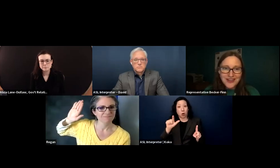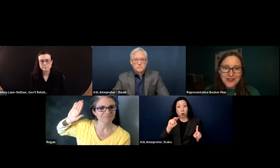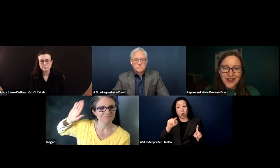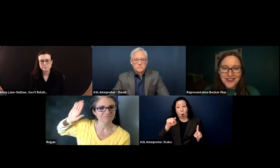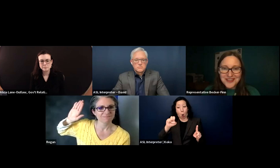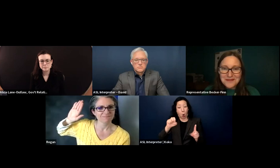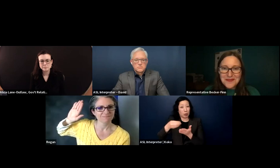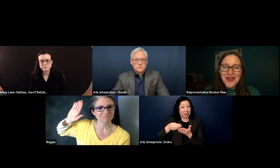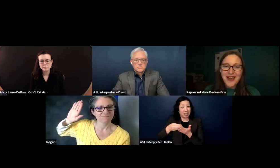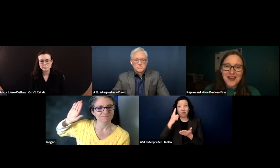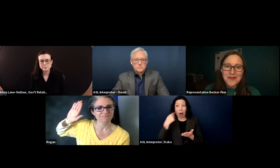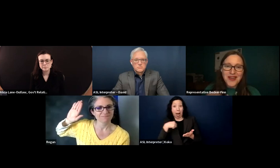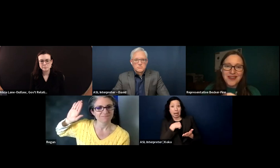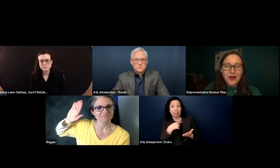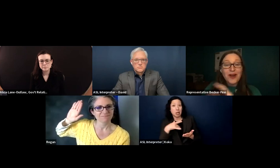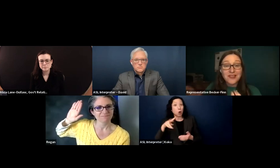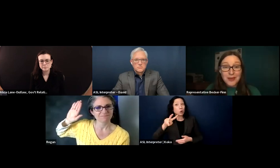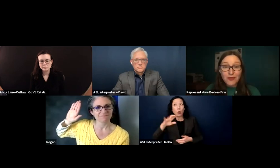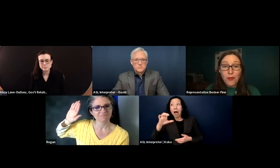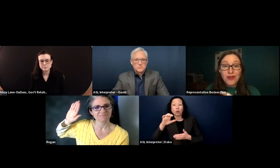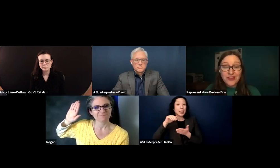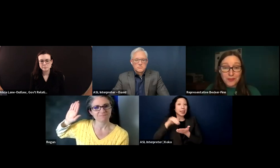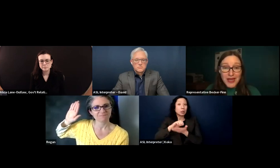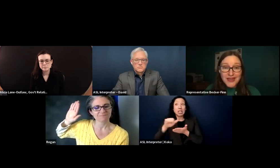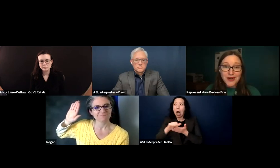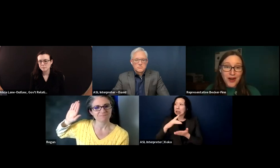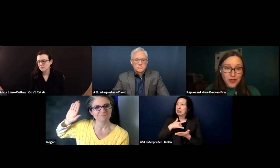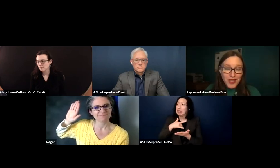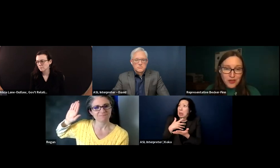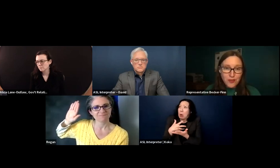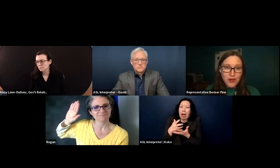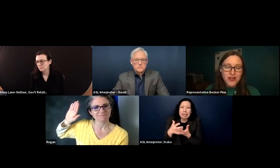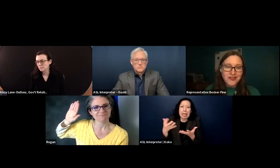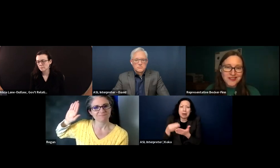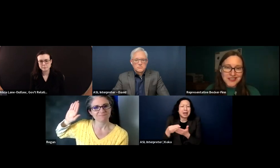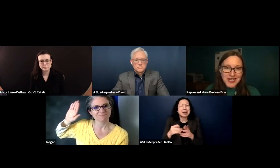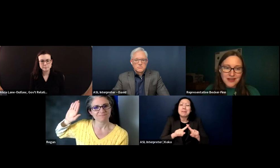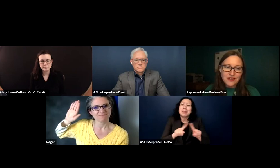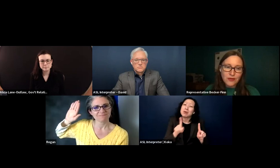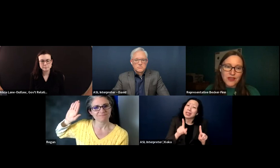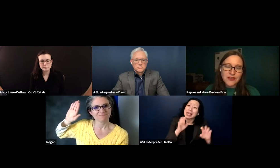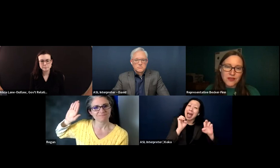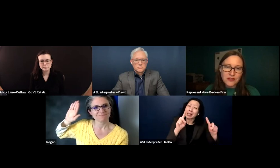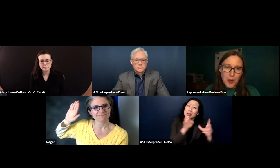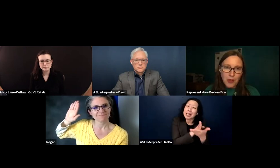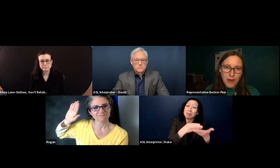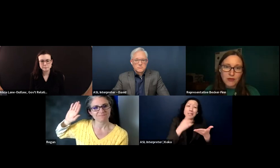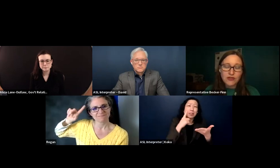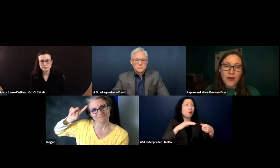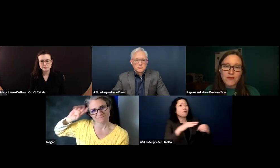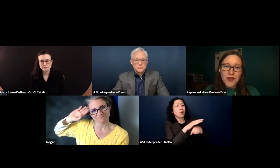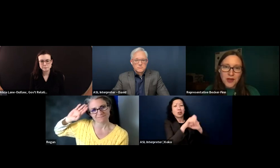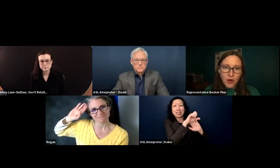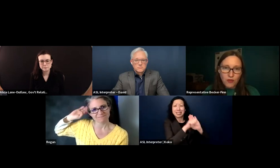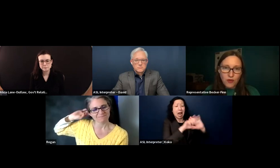lot to us, in the grand scheme of what we spend in our education budget as a state, it's a relatively small amount.